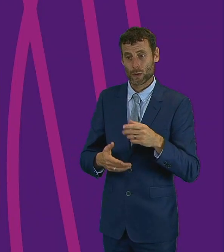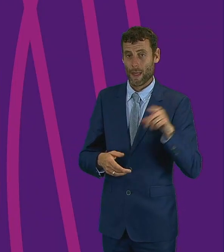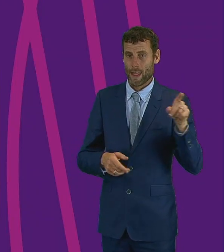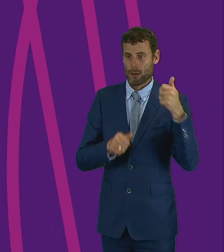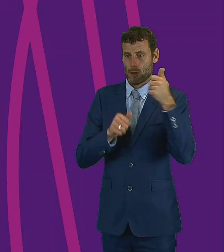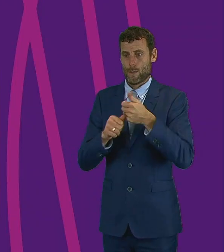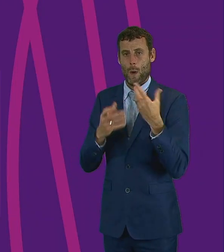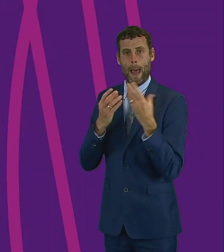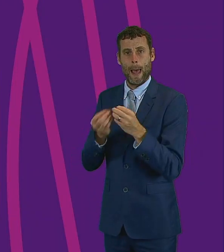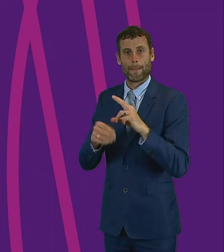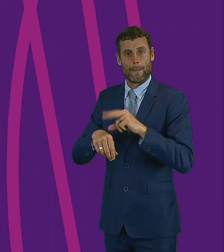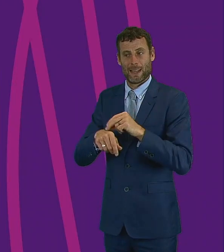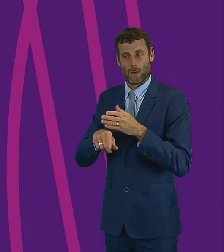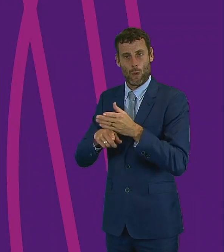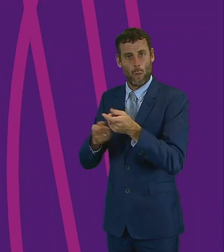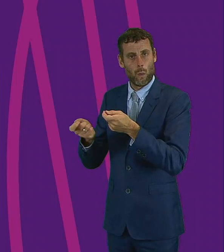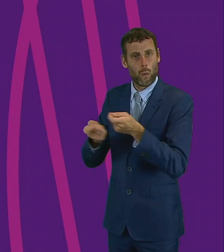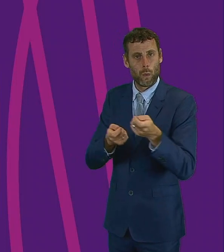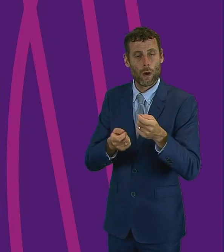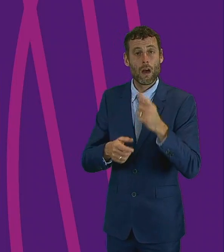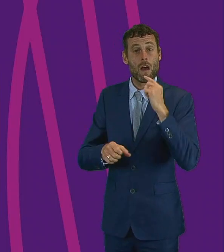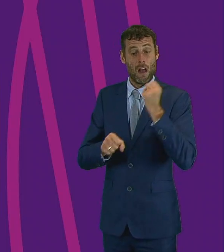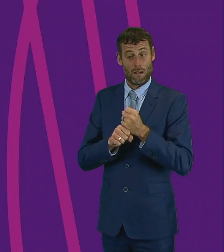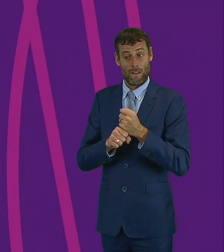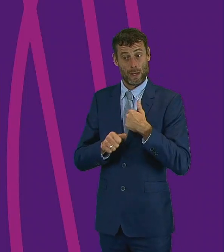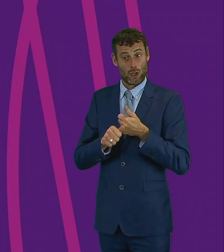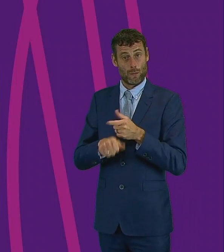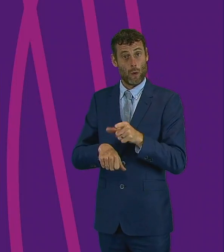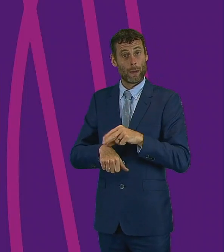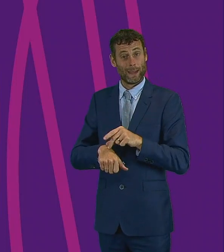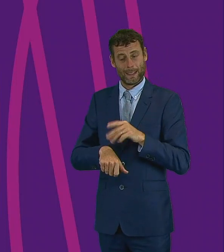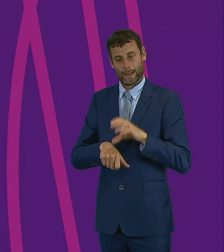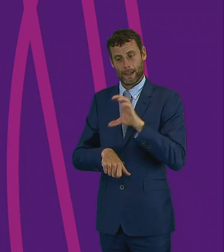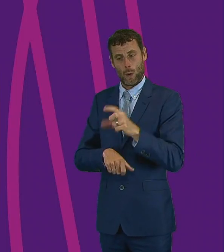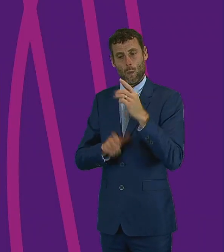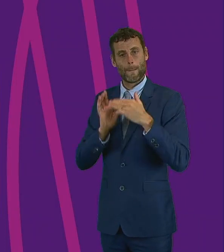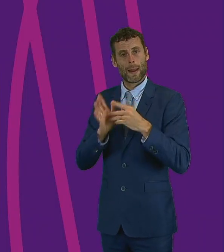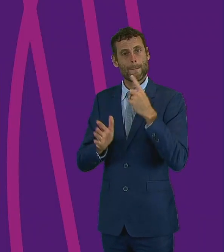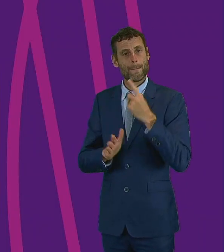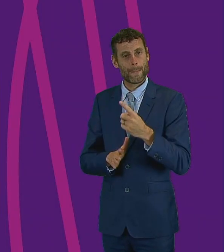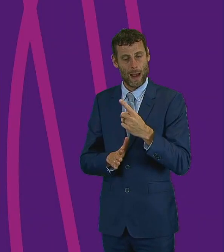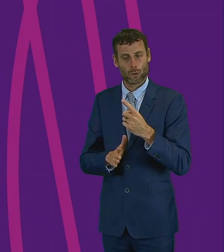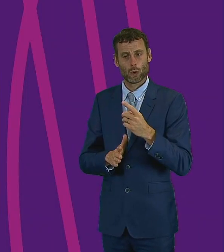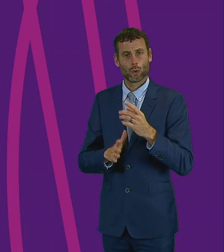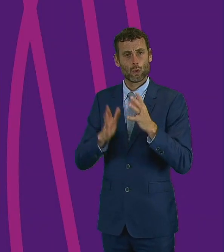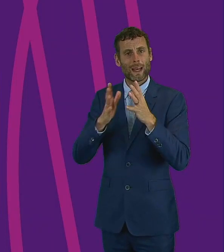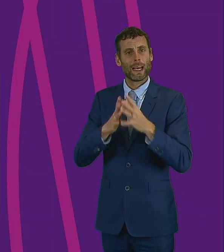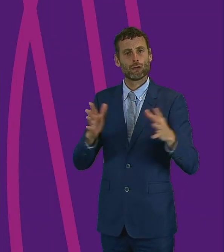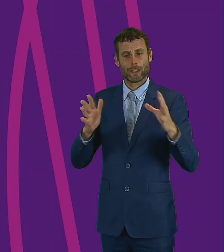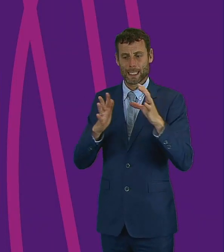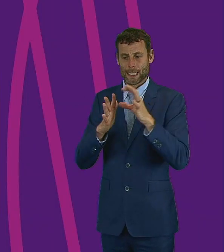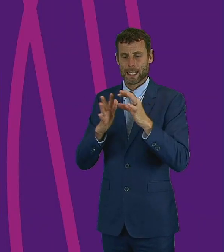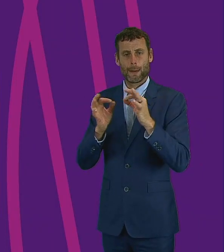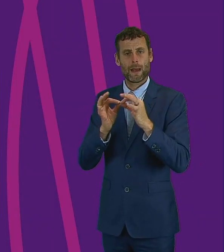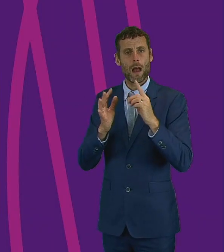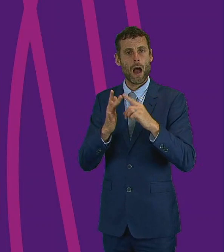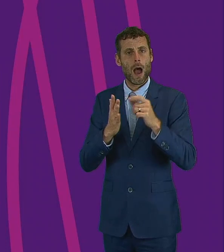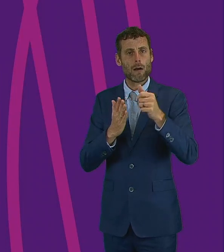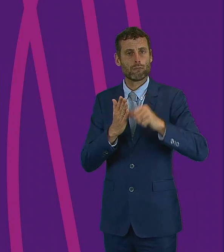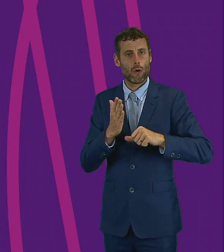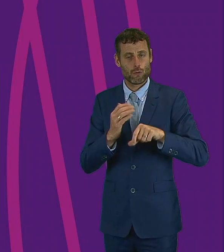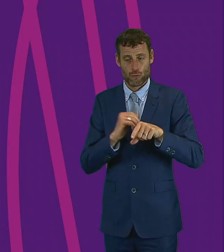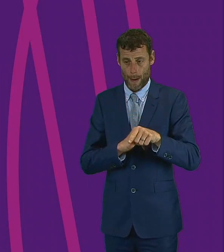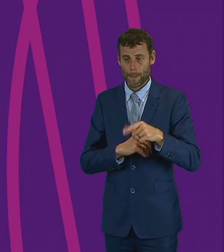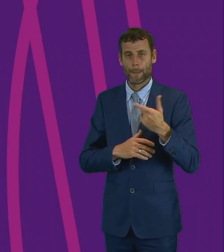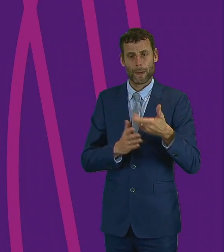COVID pandemic, the Government has provided over £1 million to expand the DBI programme nationally. We've also provided an additional